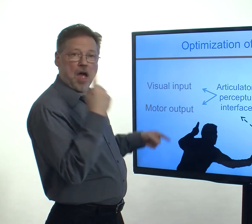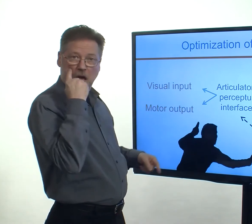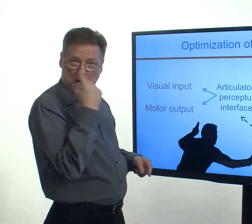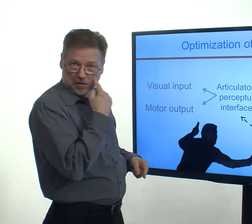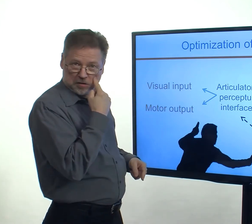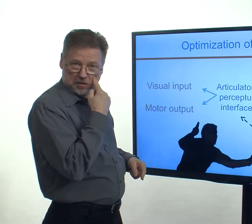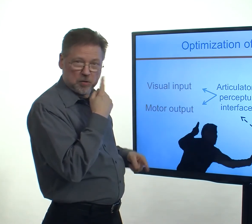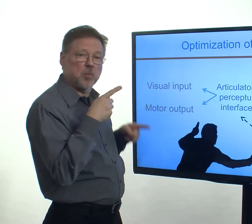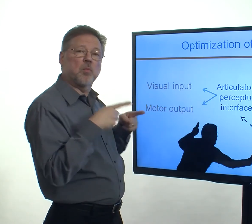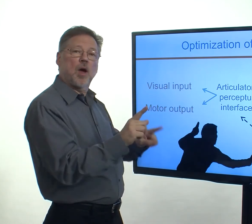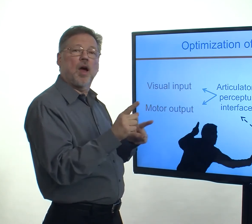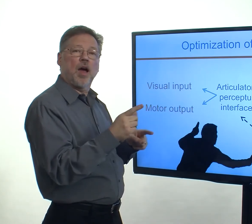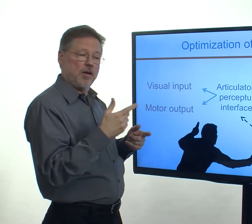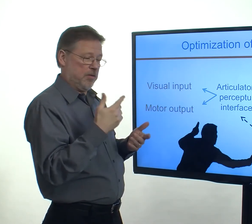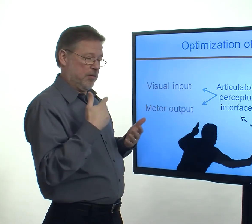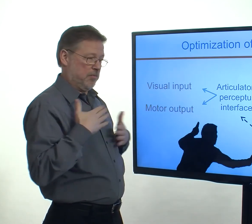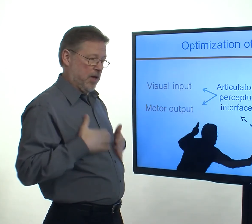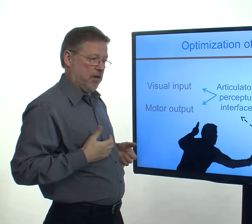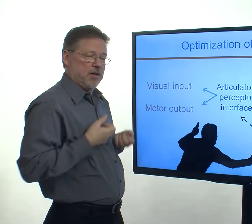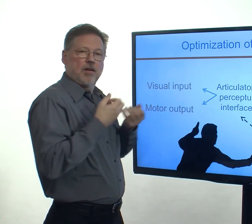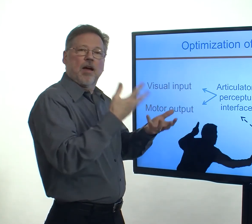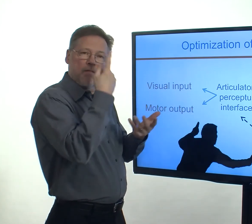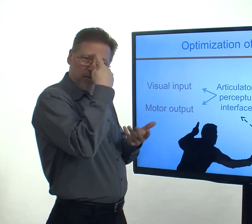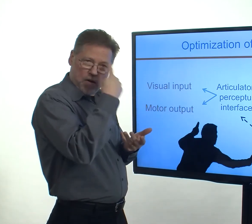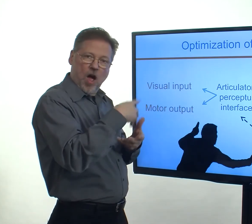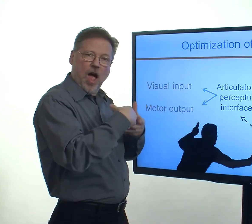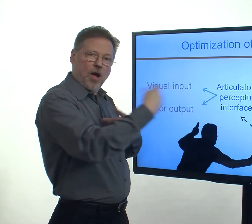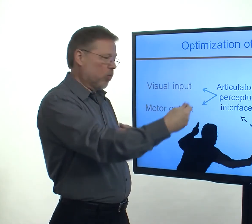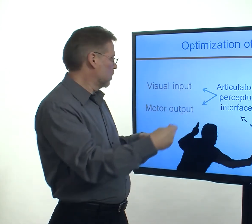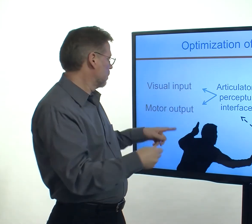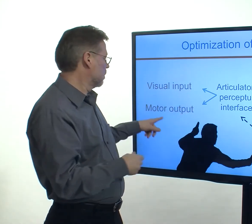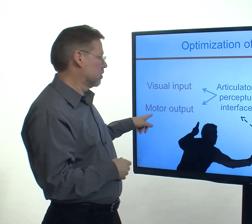eyes for input, while the output is motoric.